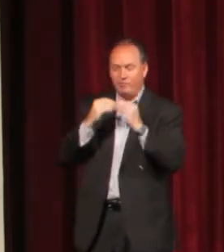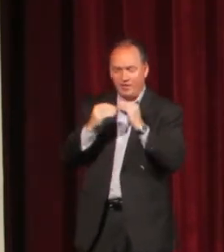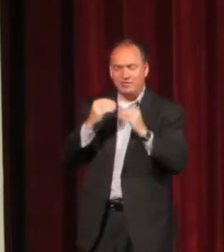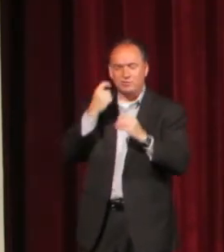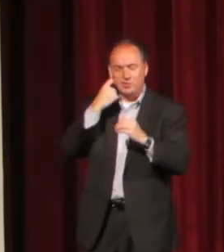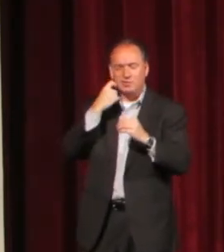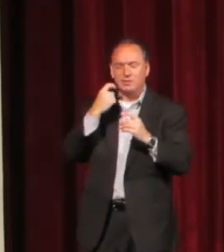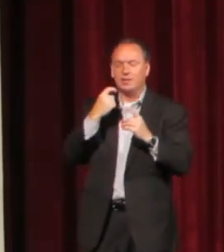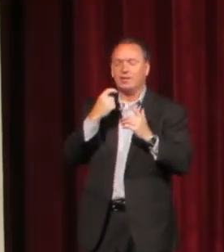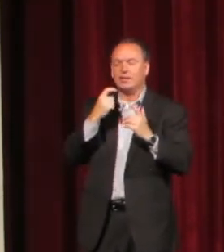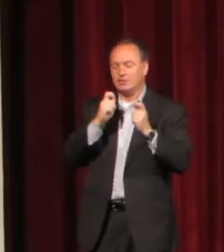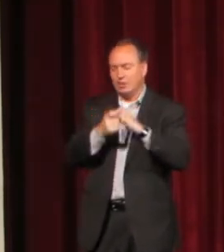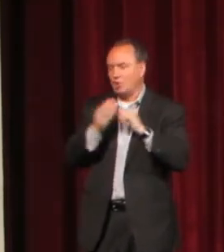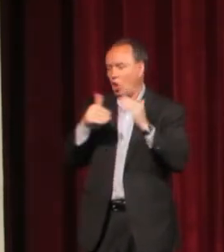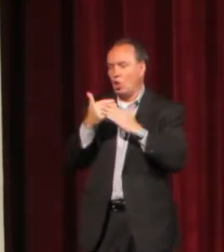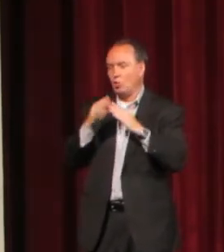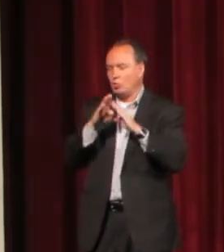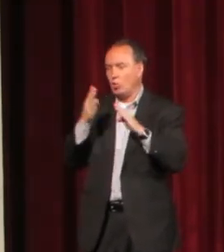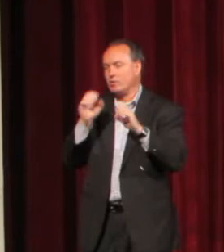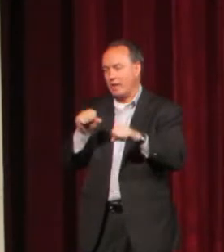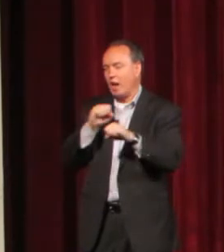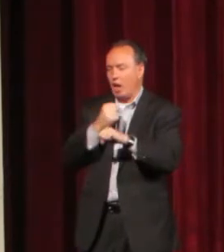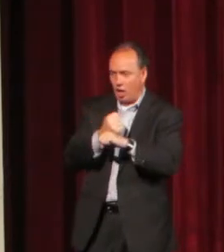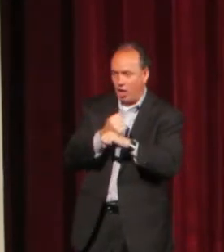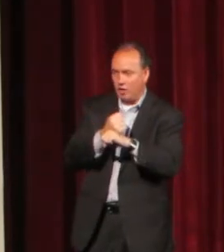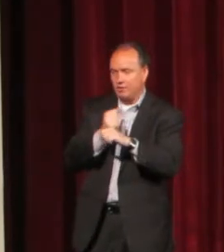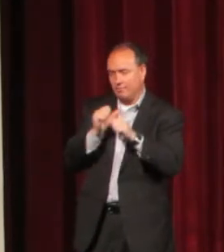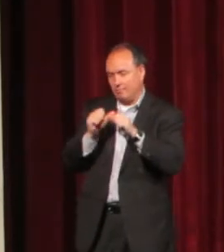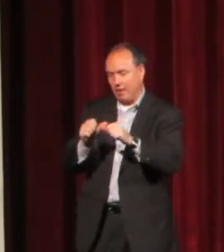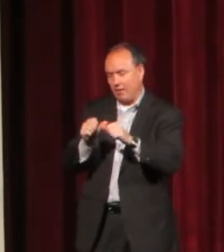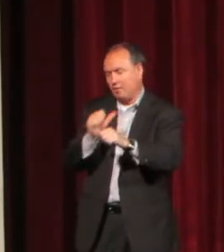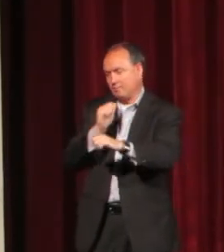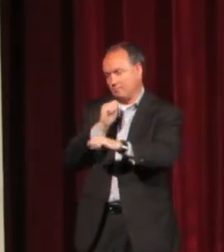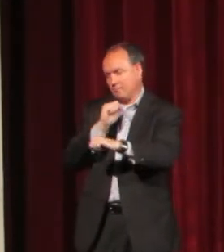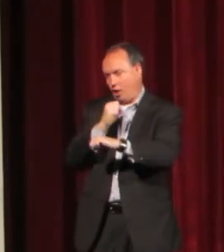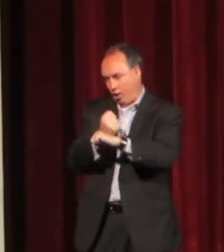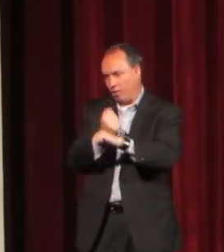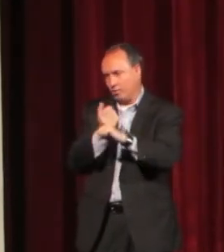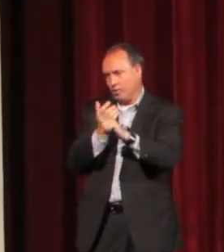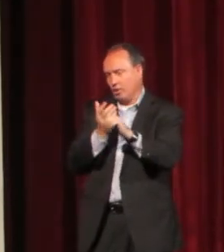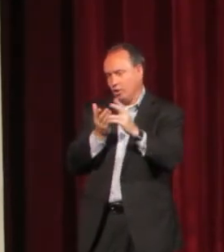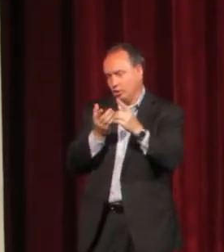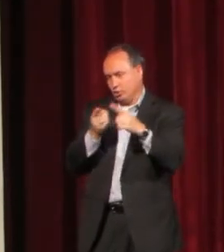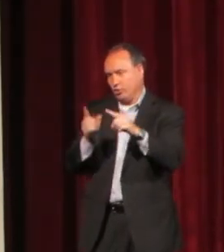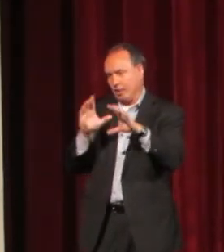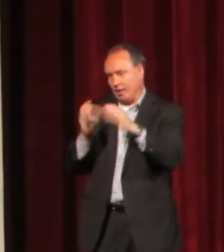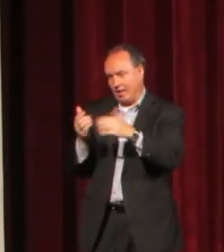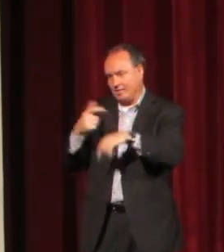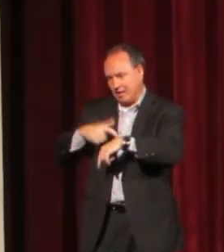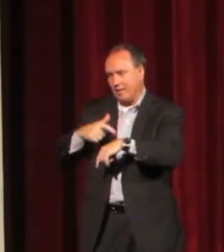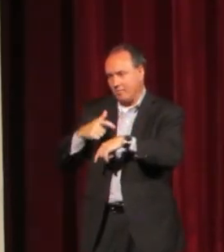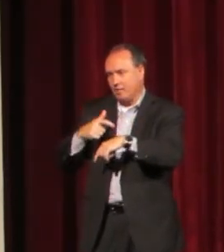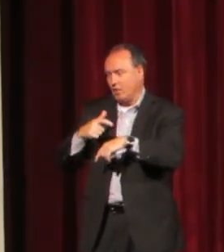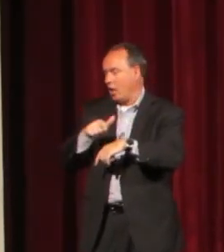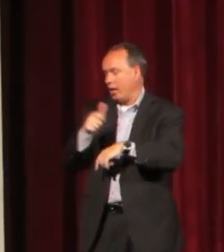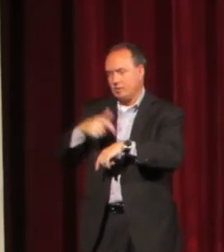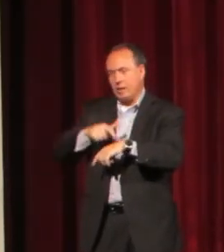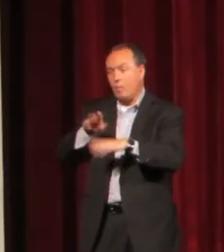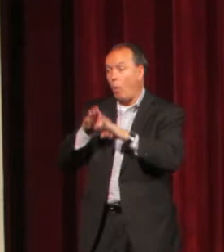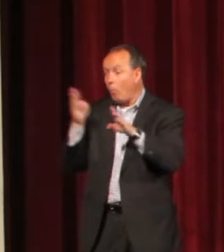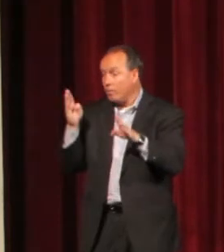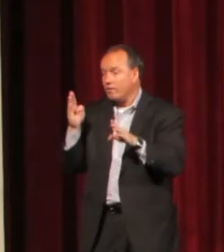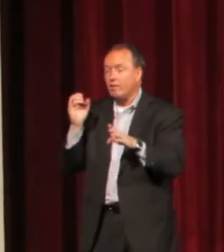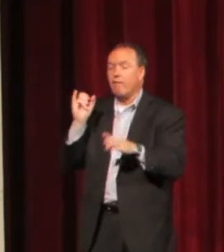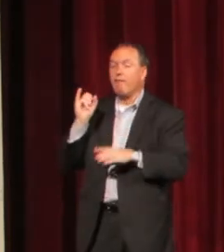to where all doors can be locked and they remain locked through. If class is in session, the only time they're open is